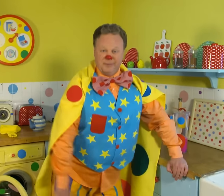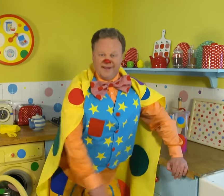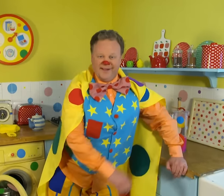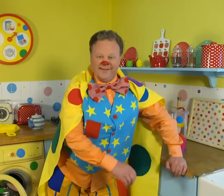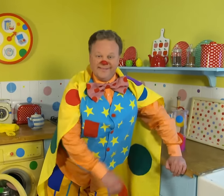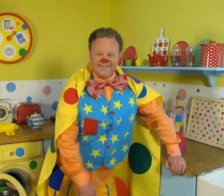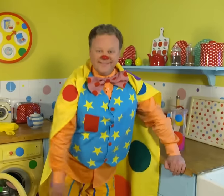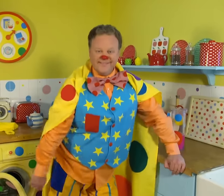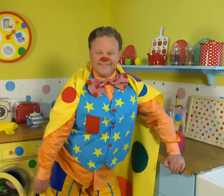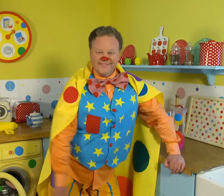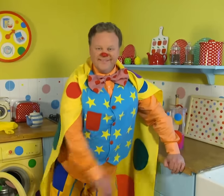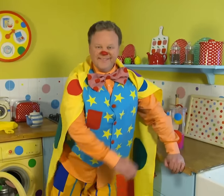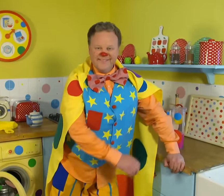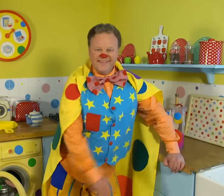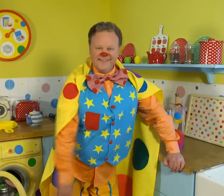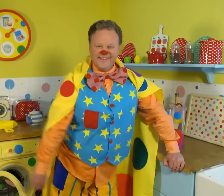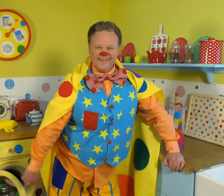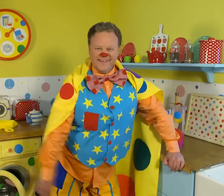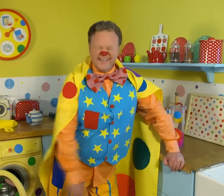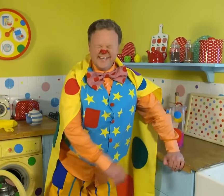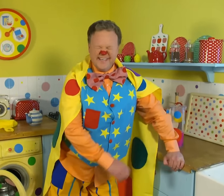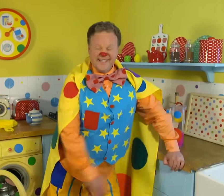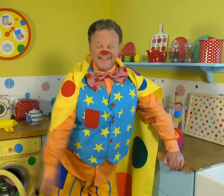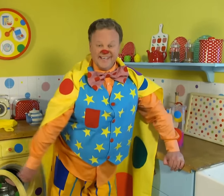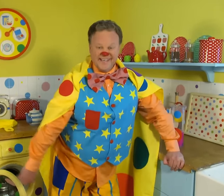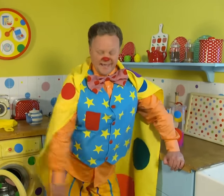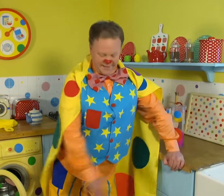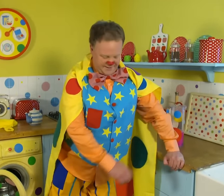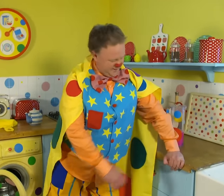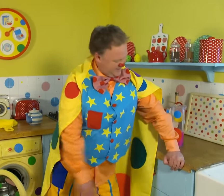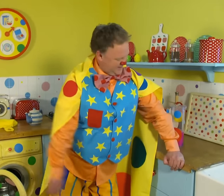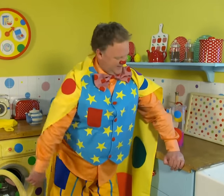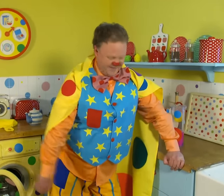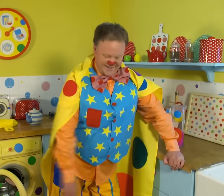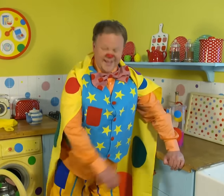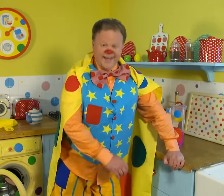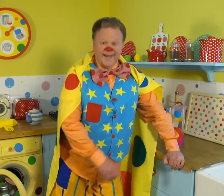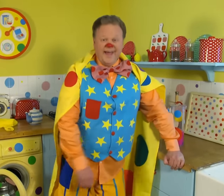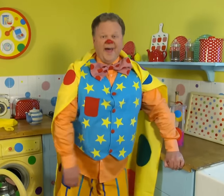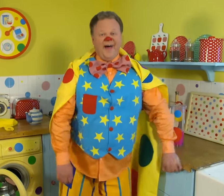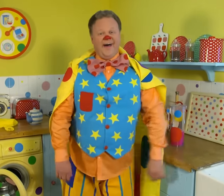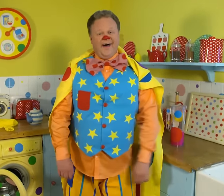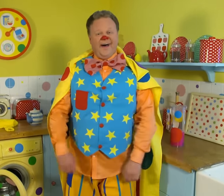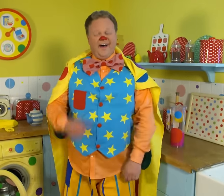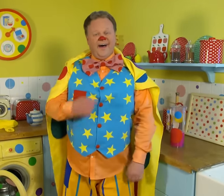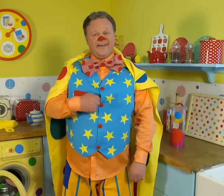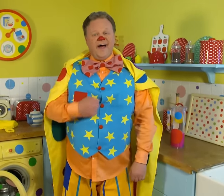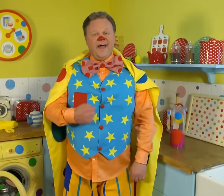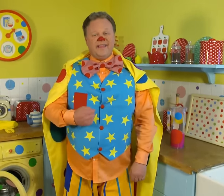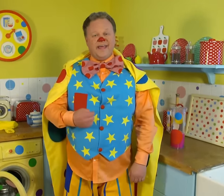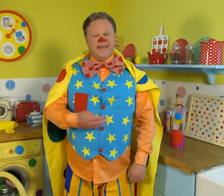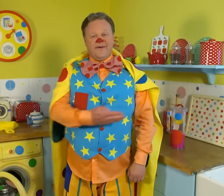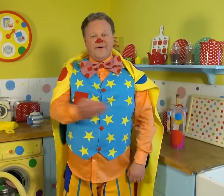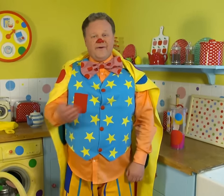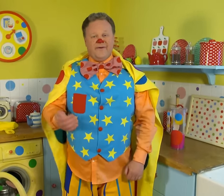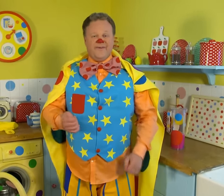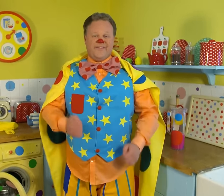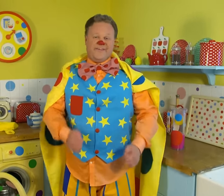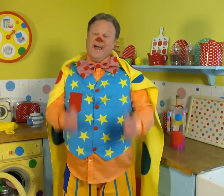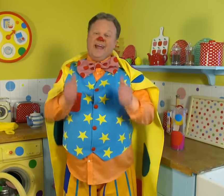fashionable. Thank you, Mr. Tumble. We think you're a star. And I think you're all